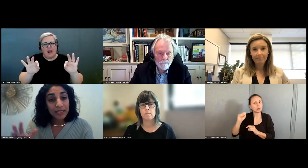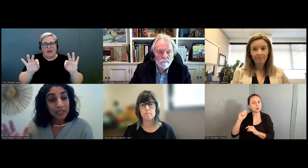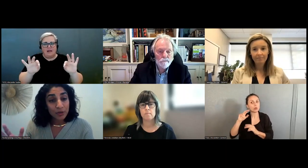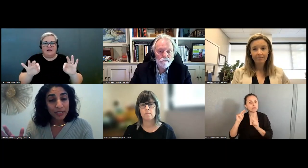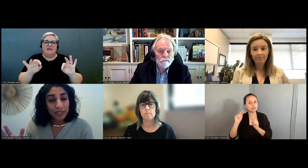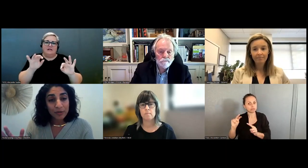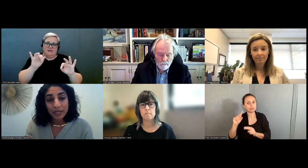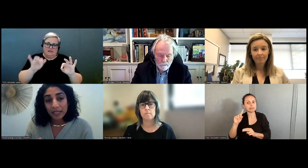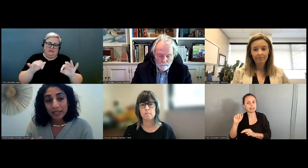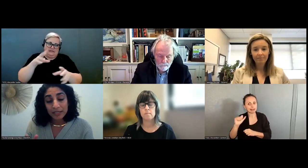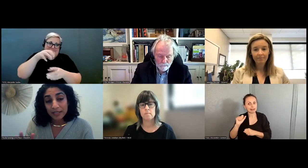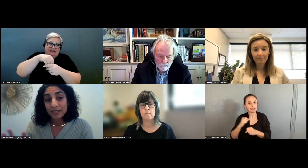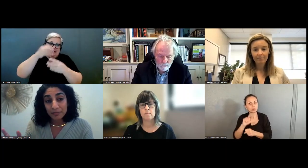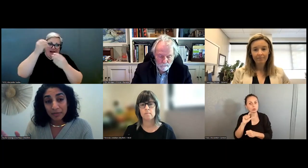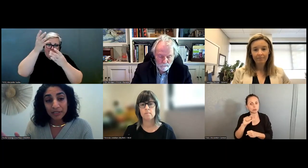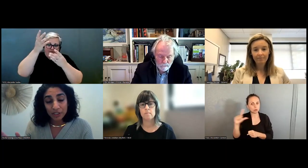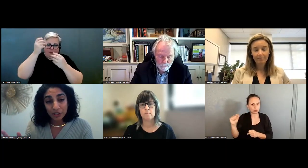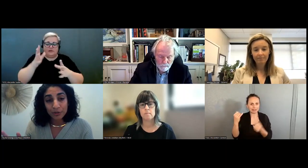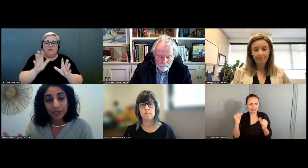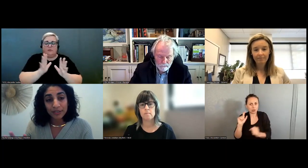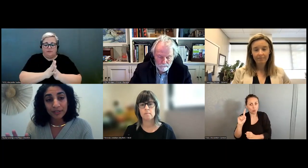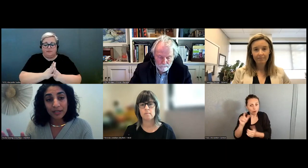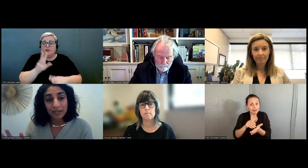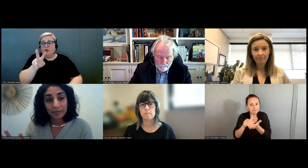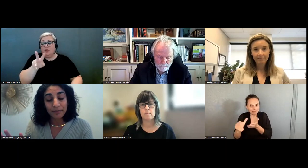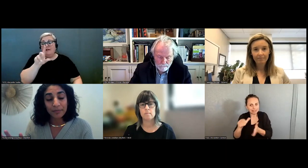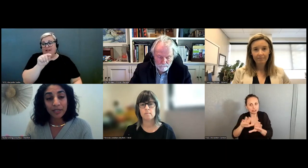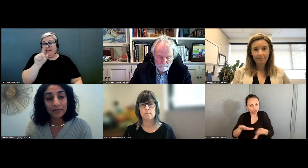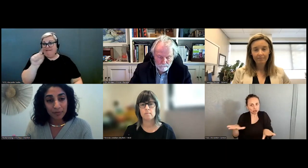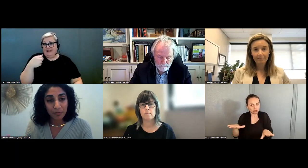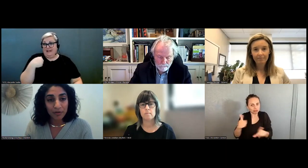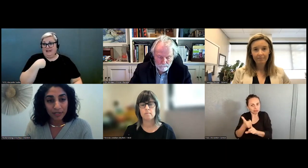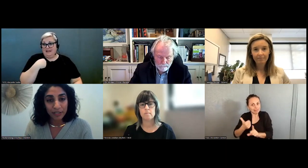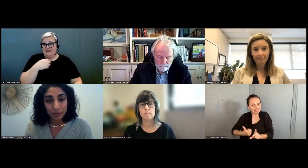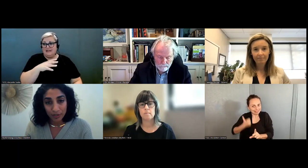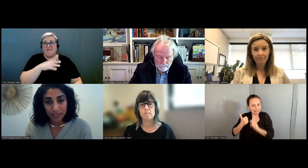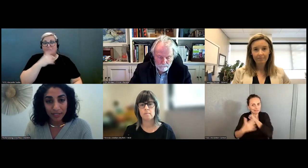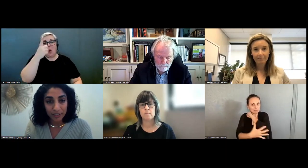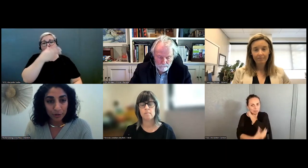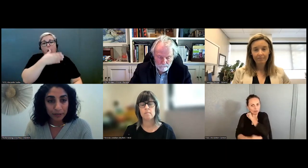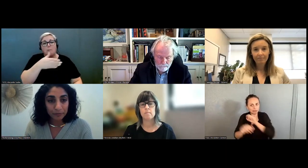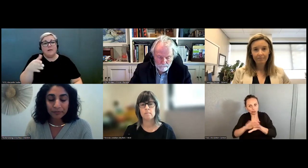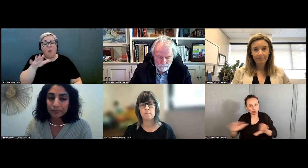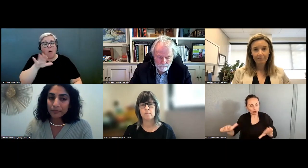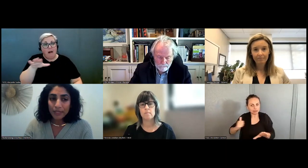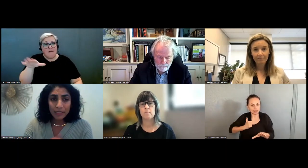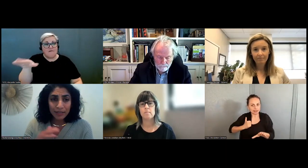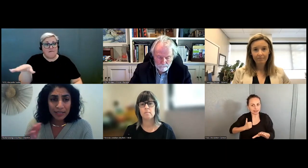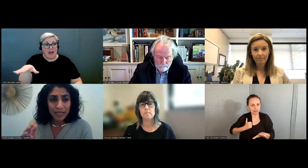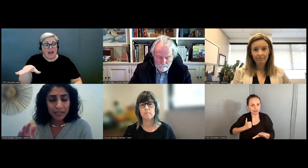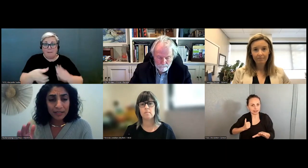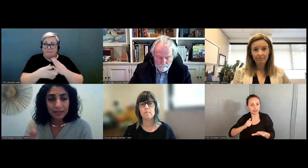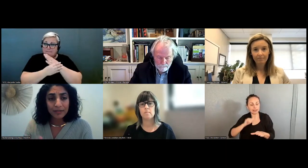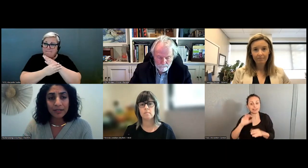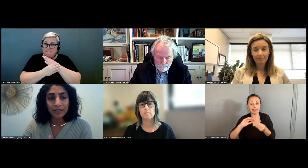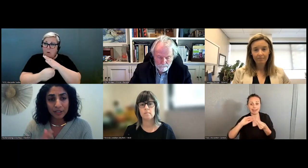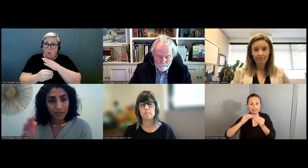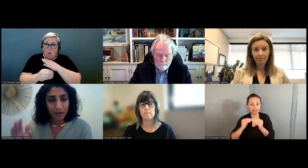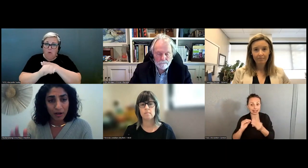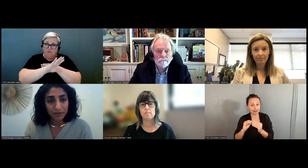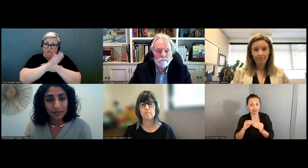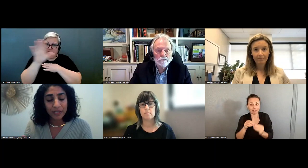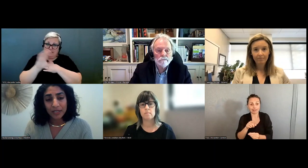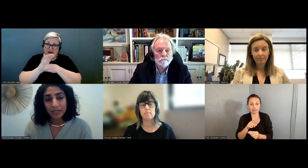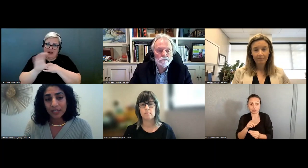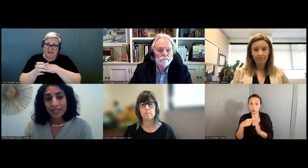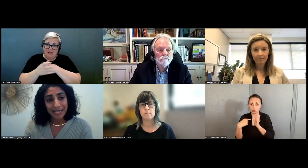that data in 2020, still 1 million children lived in poverty across the country. The data, you don't get a